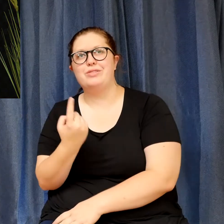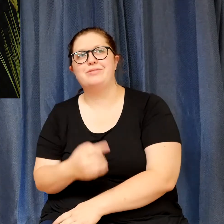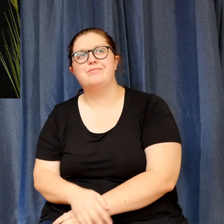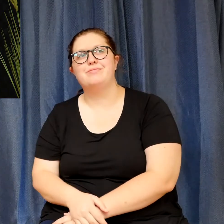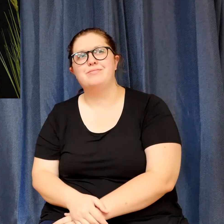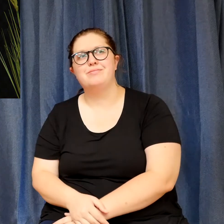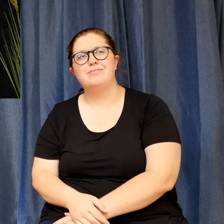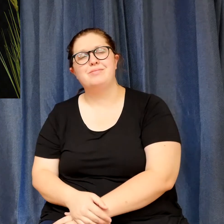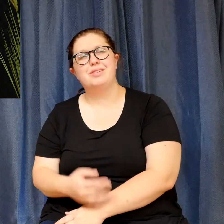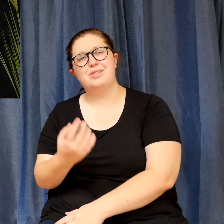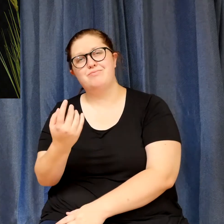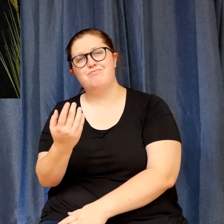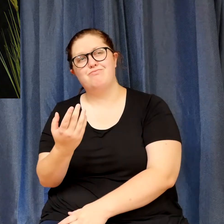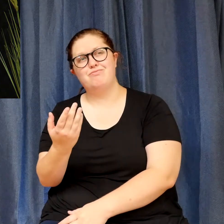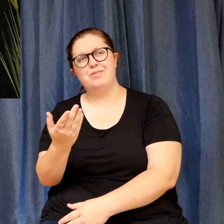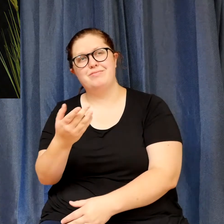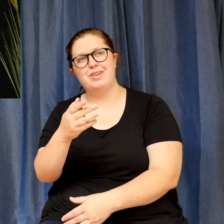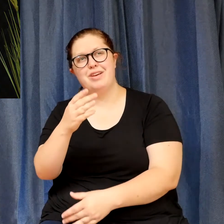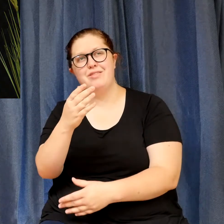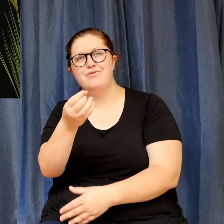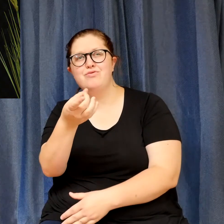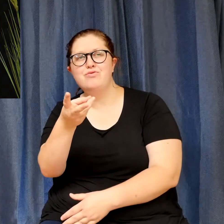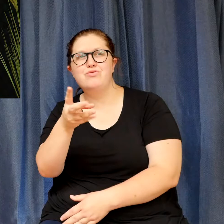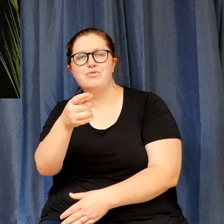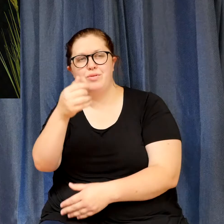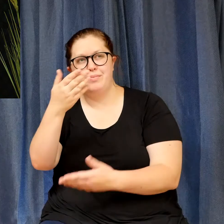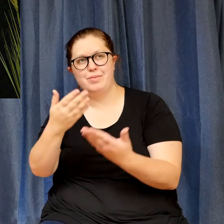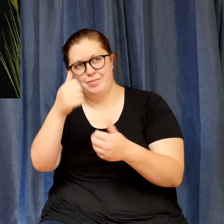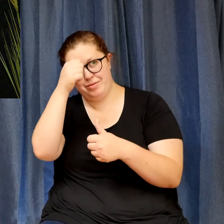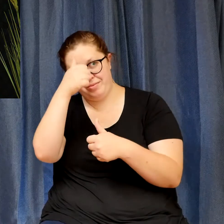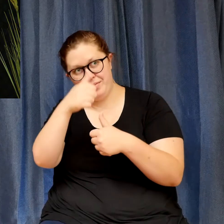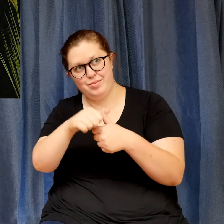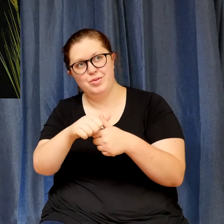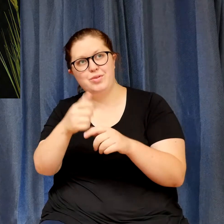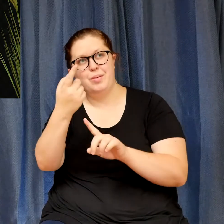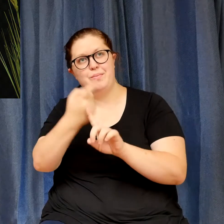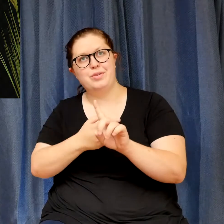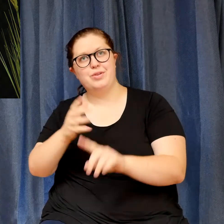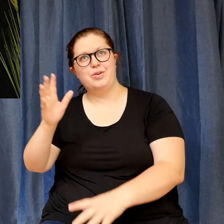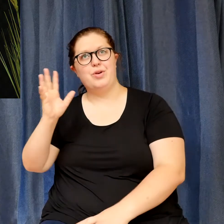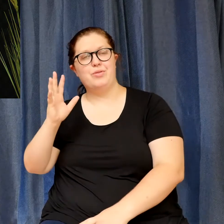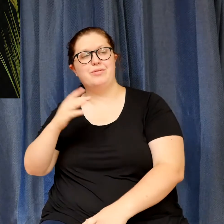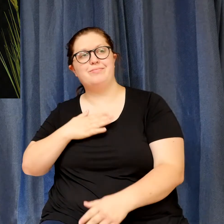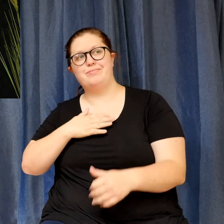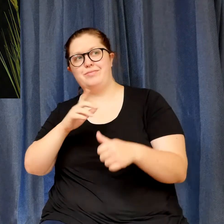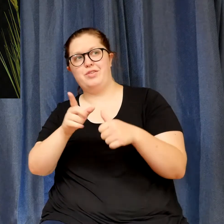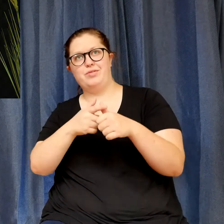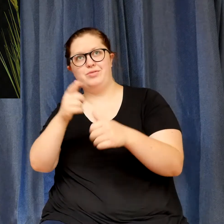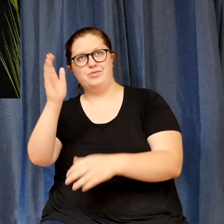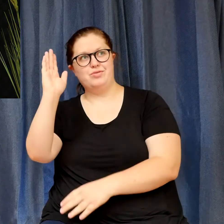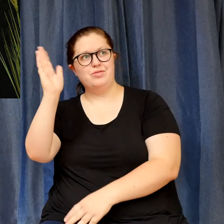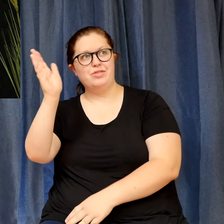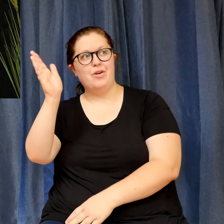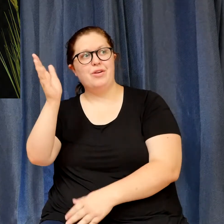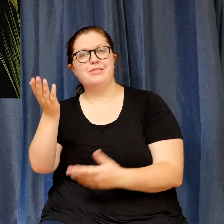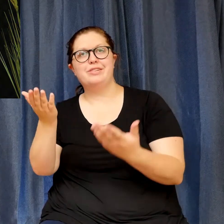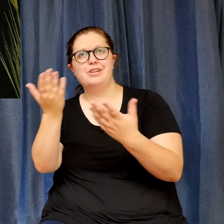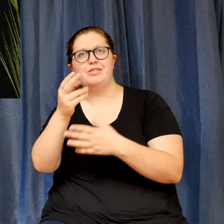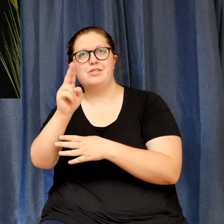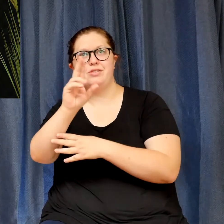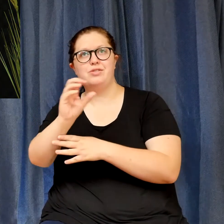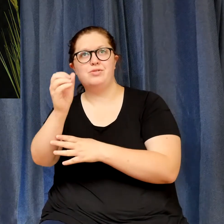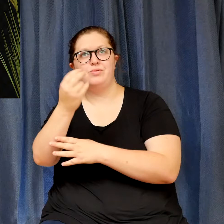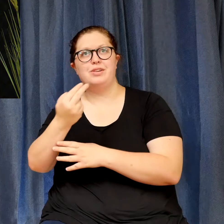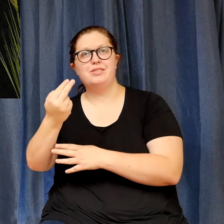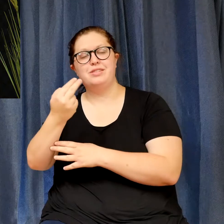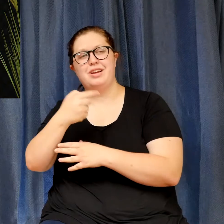may remember about a month ago when I did my first talk here at Unity Church of the Hills, I shared a little bit about my